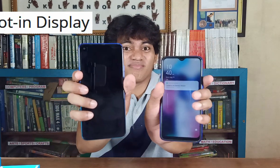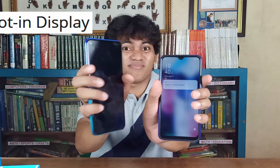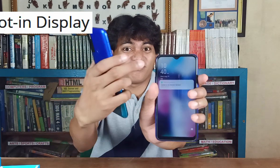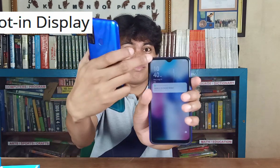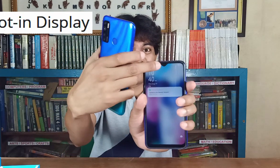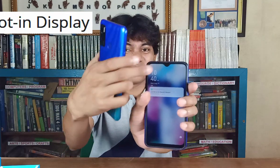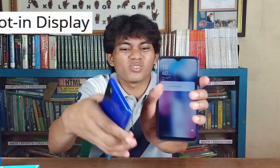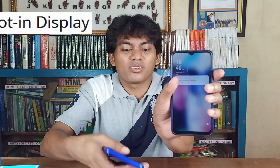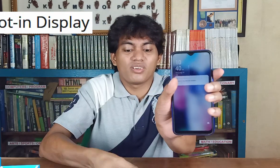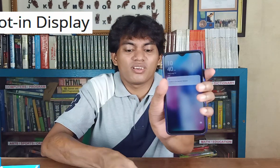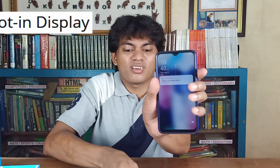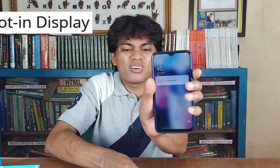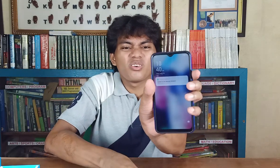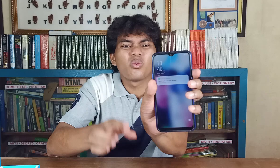This is the old style,